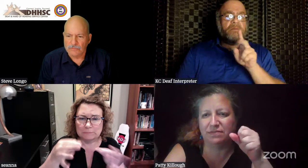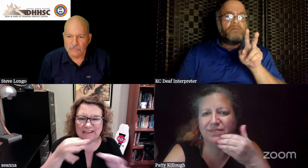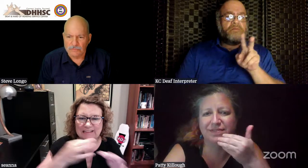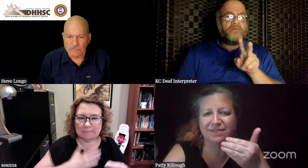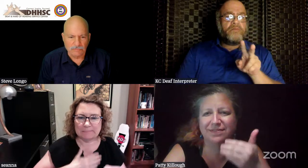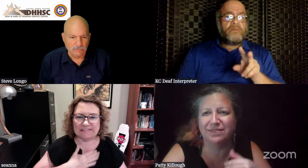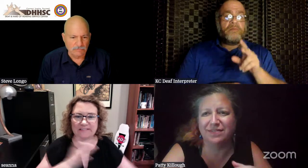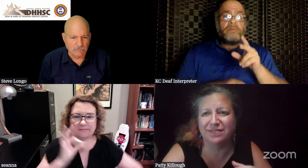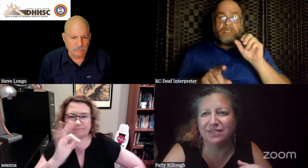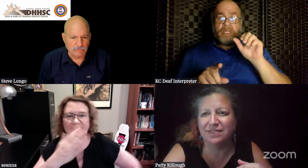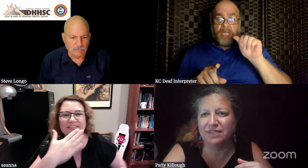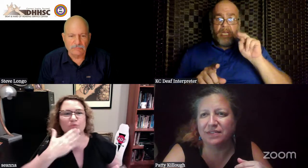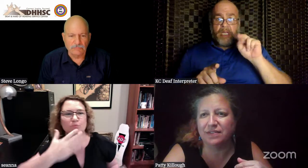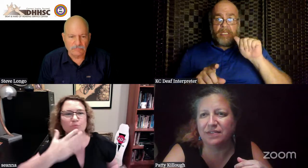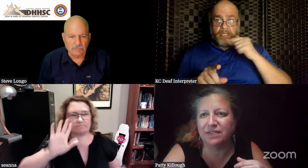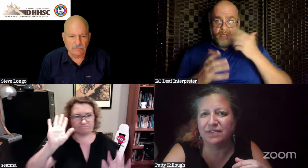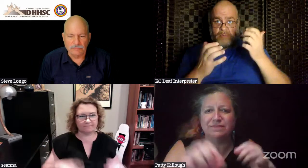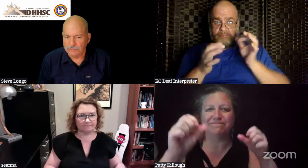minutes?